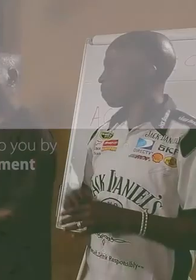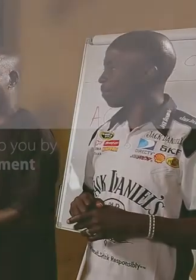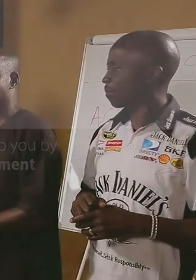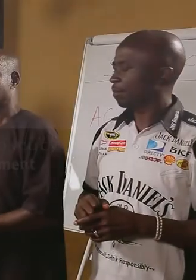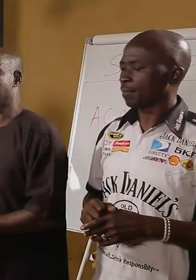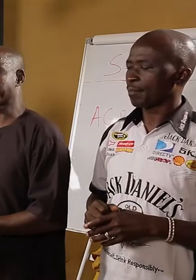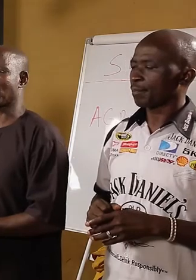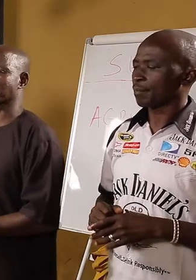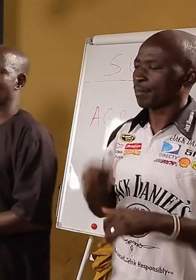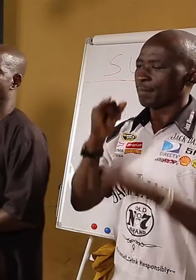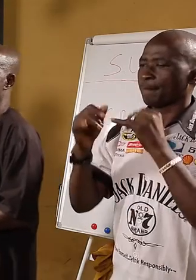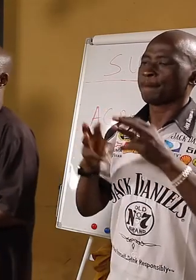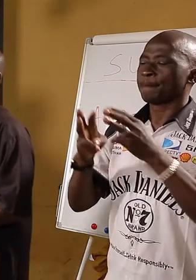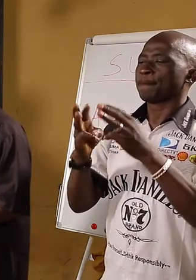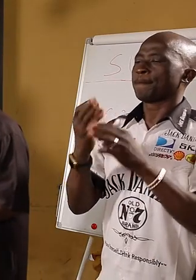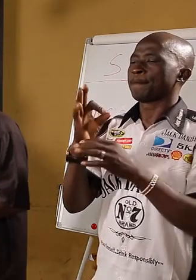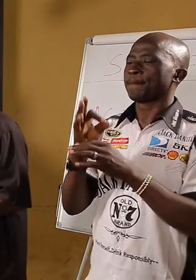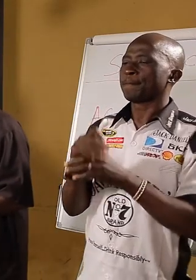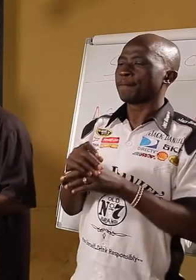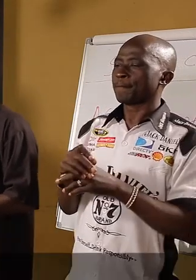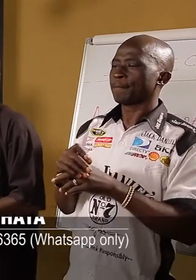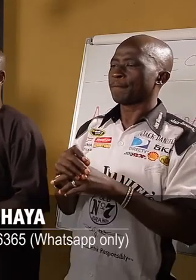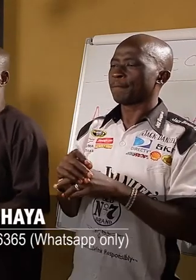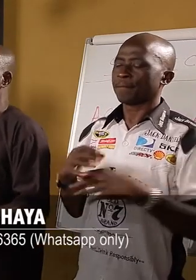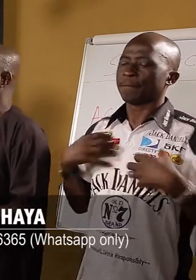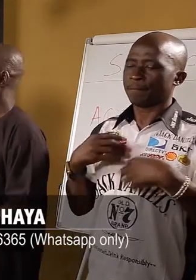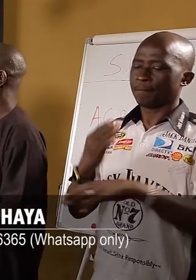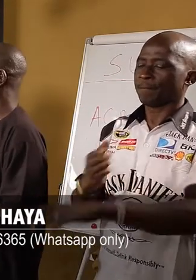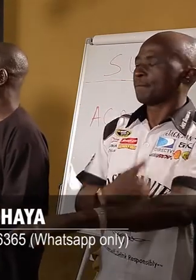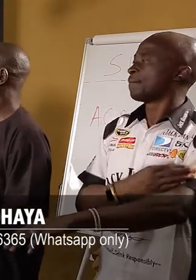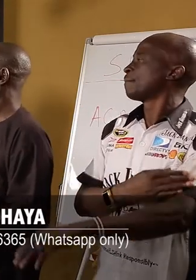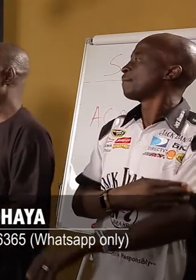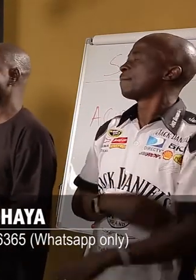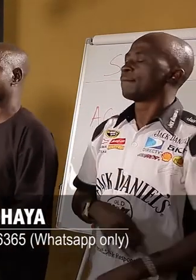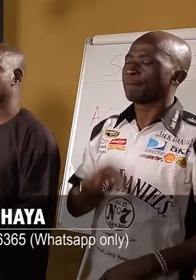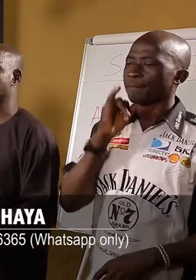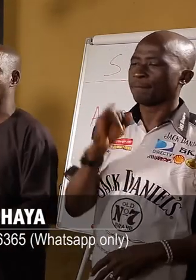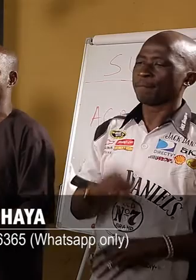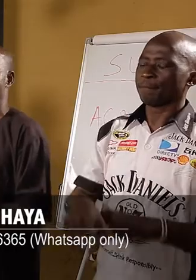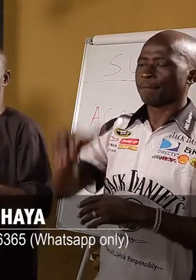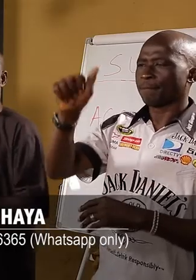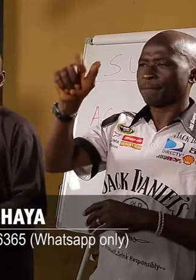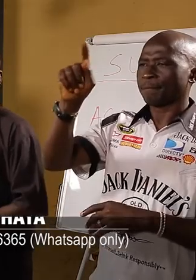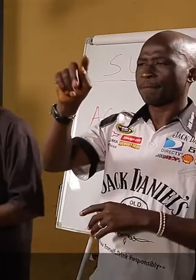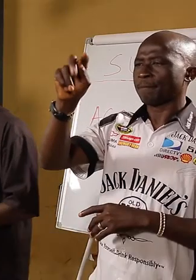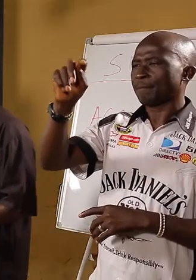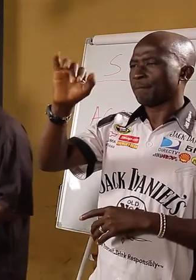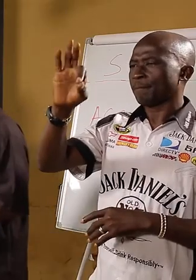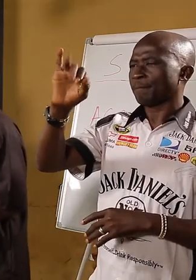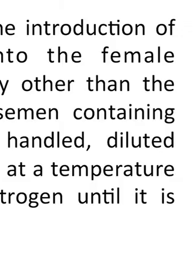The last method of animal improvement is artificial